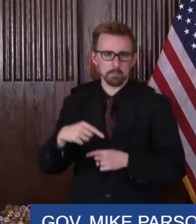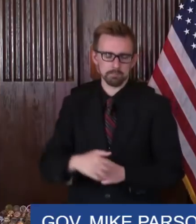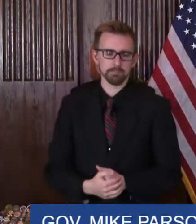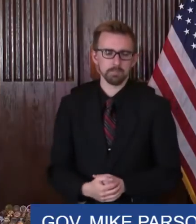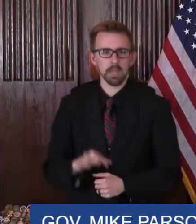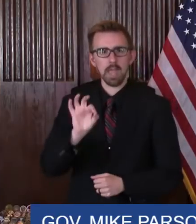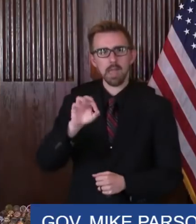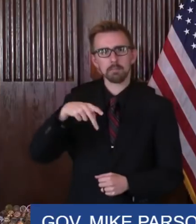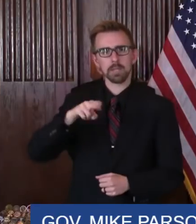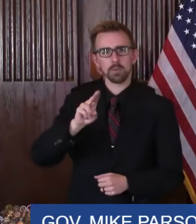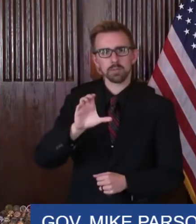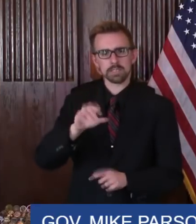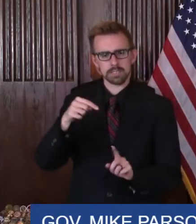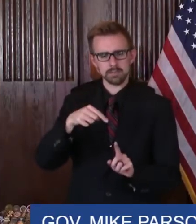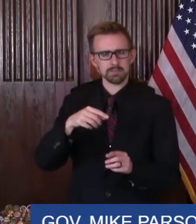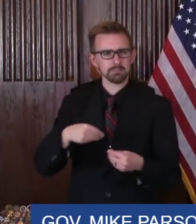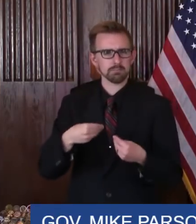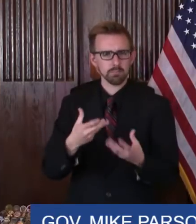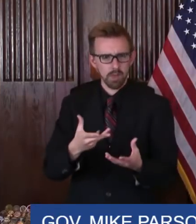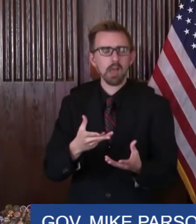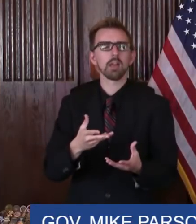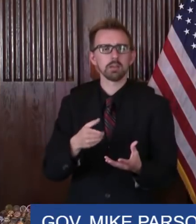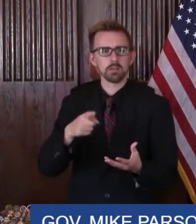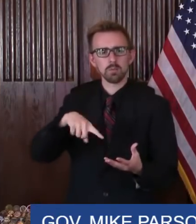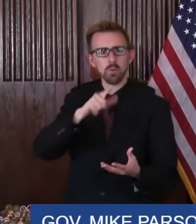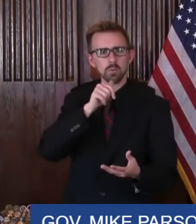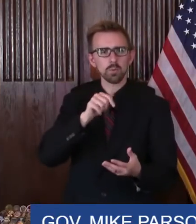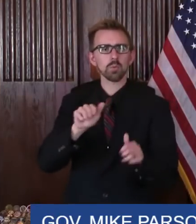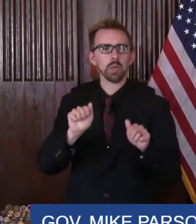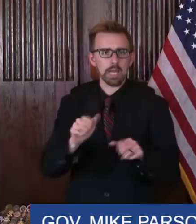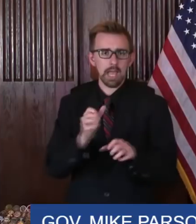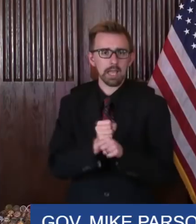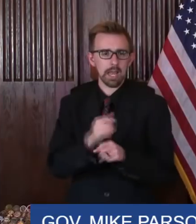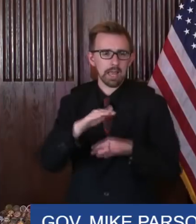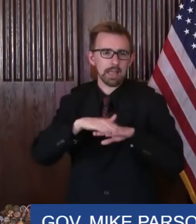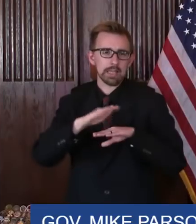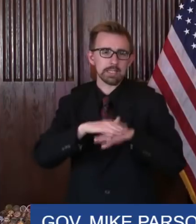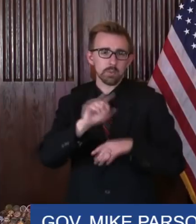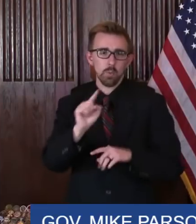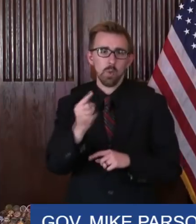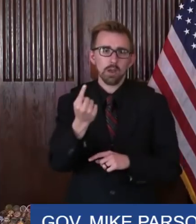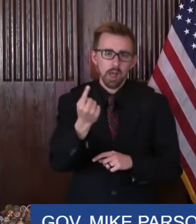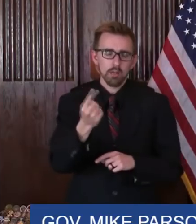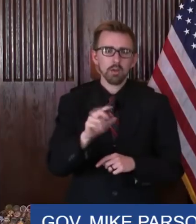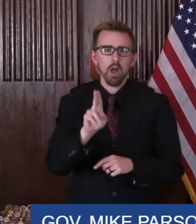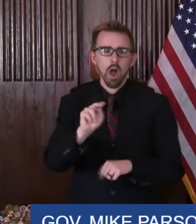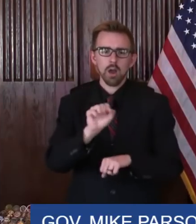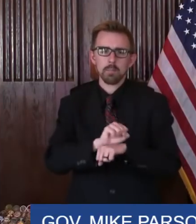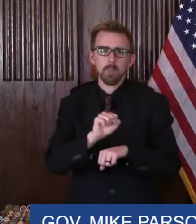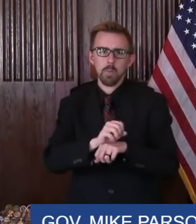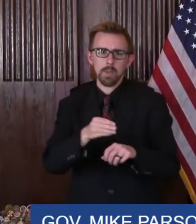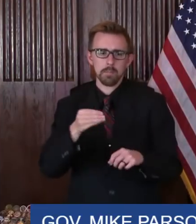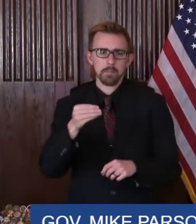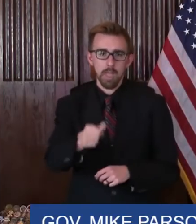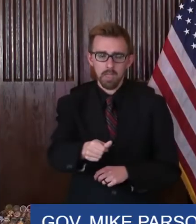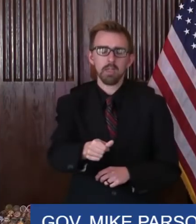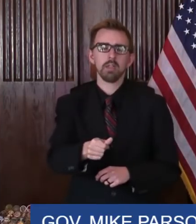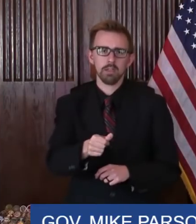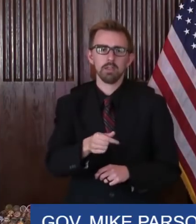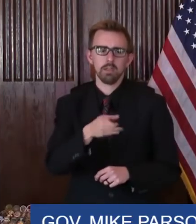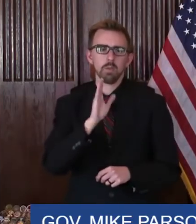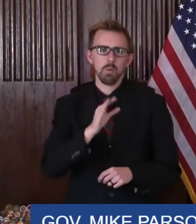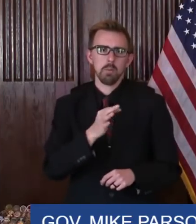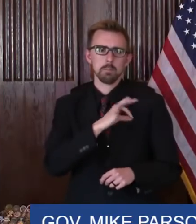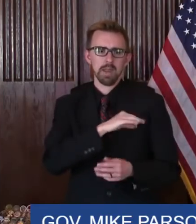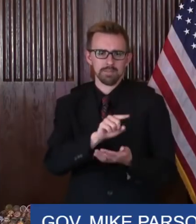The FPUC provides that those who are eligible for at least $1 of unemployment compensation